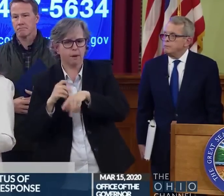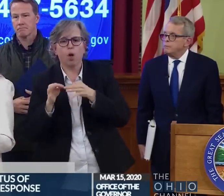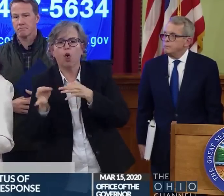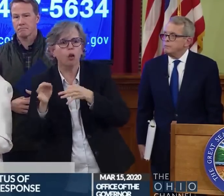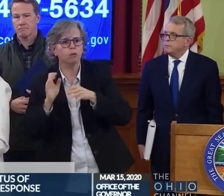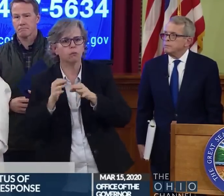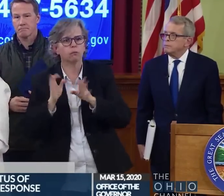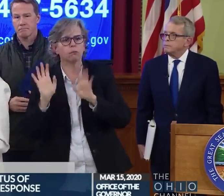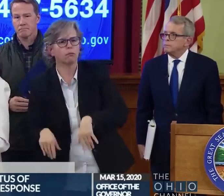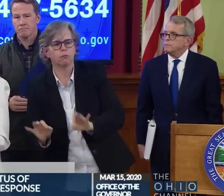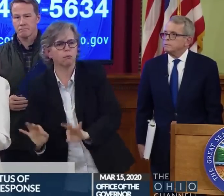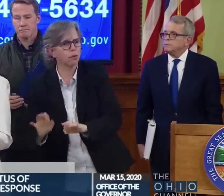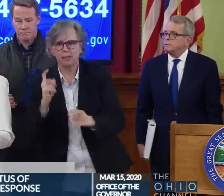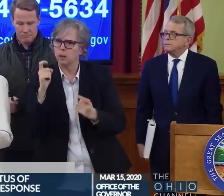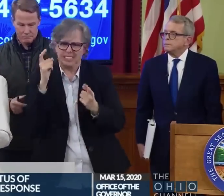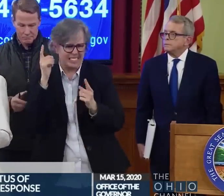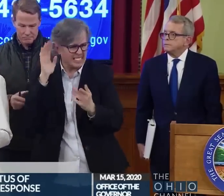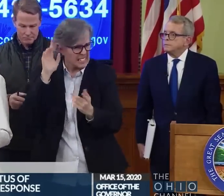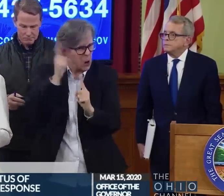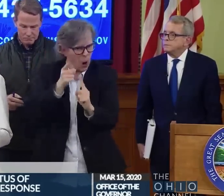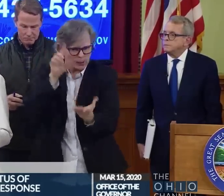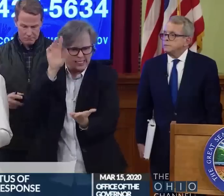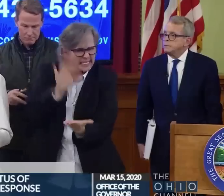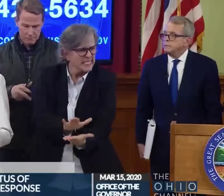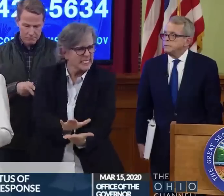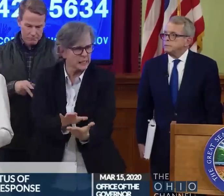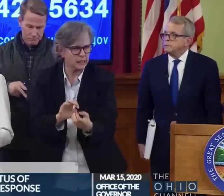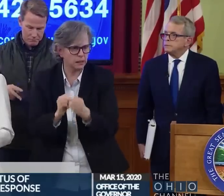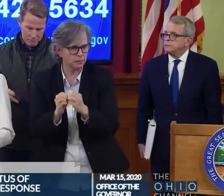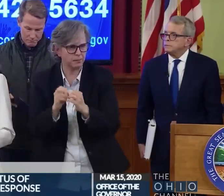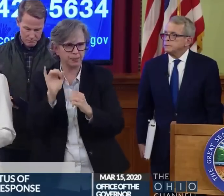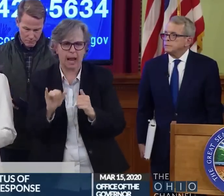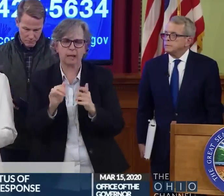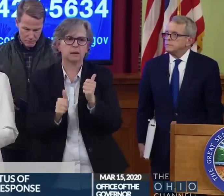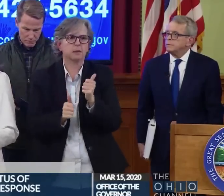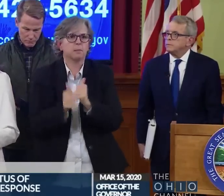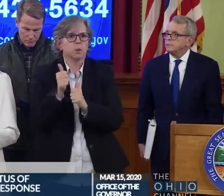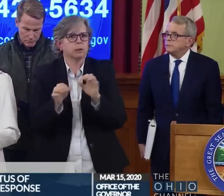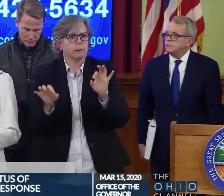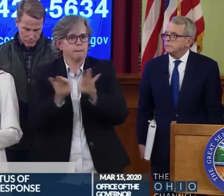we know is coming and decrease that surge on our hospital system.